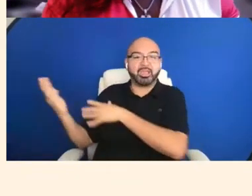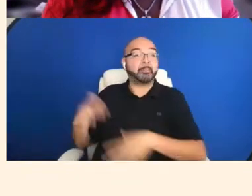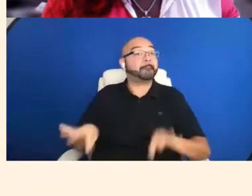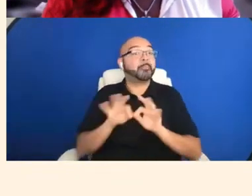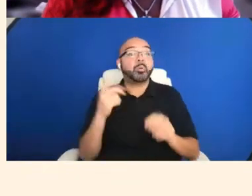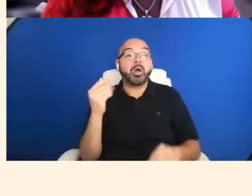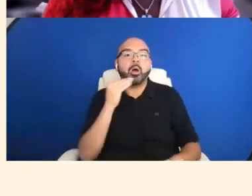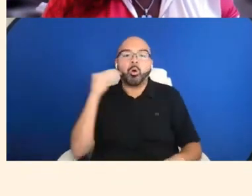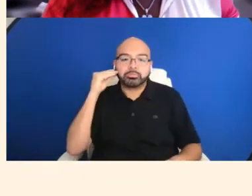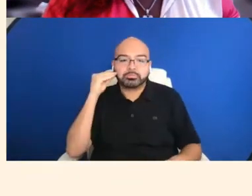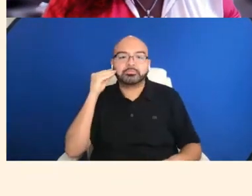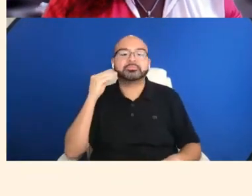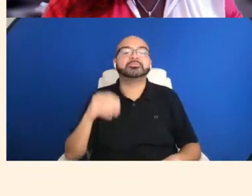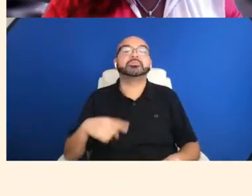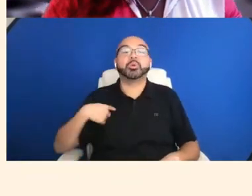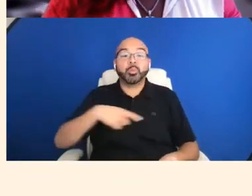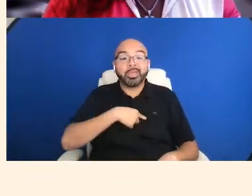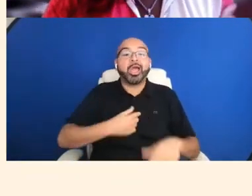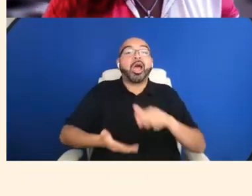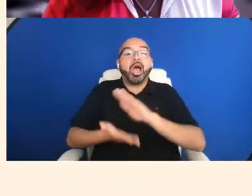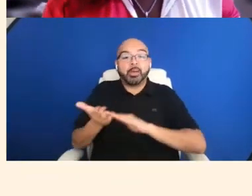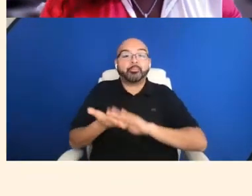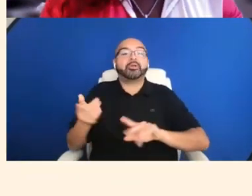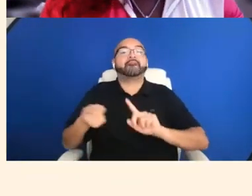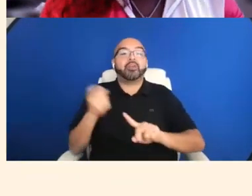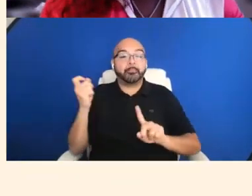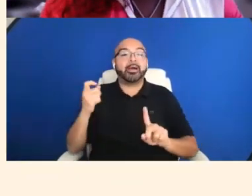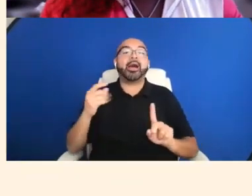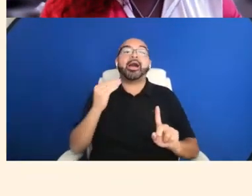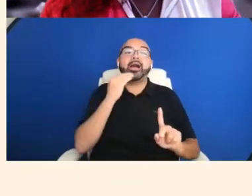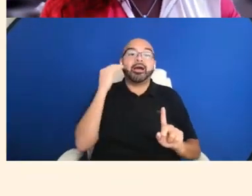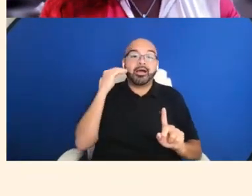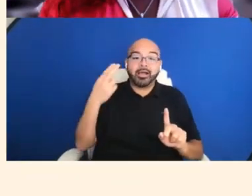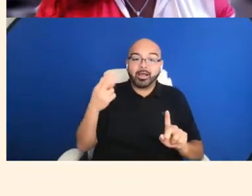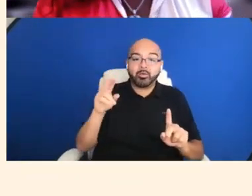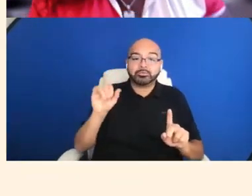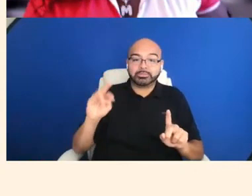We operate from a housing equals healthcare model.